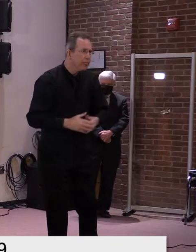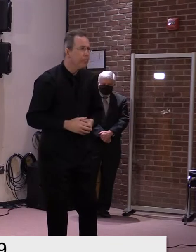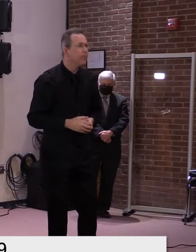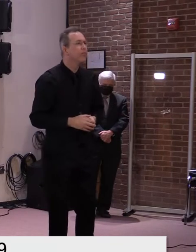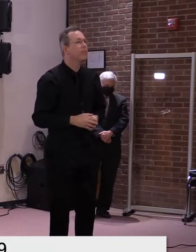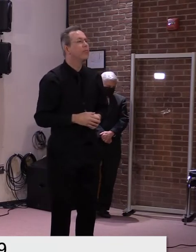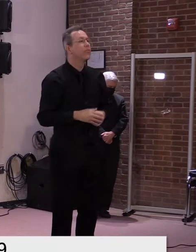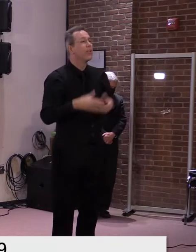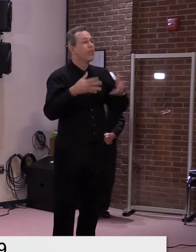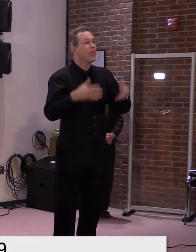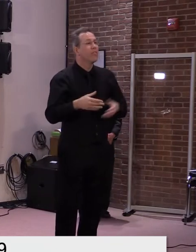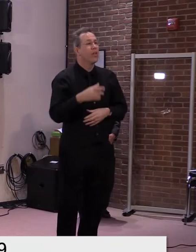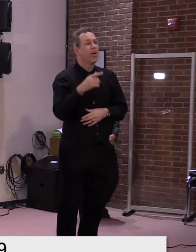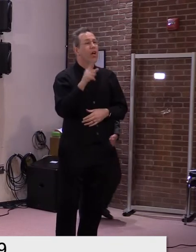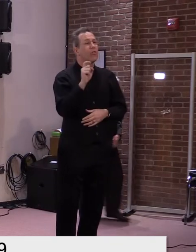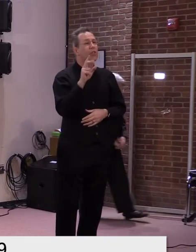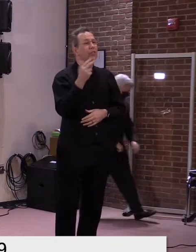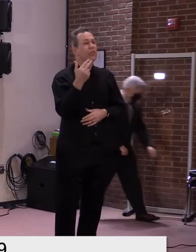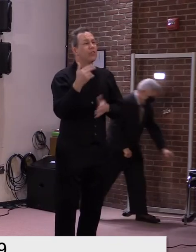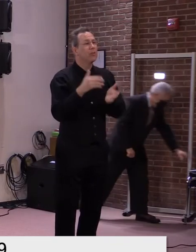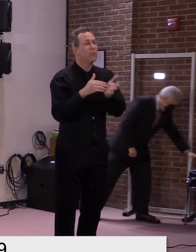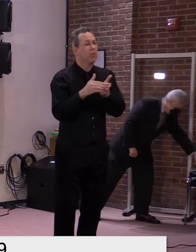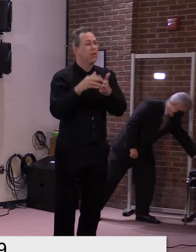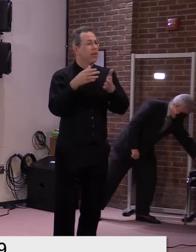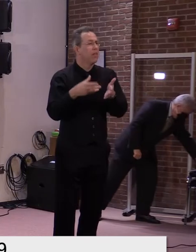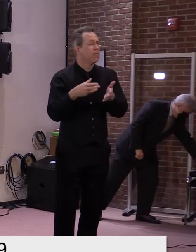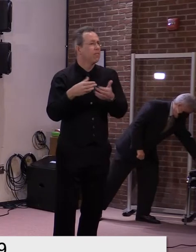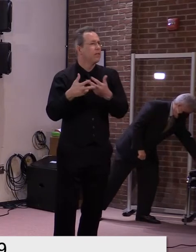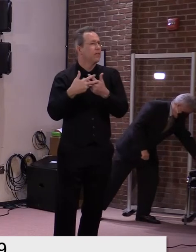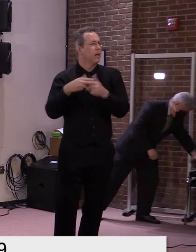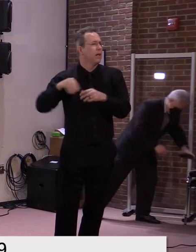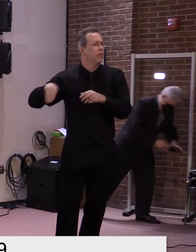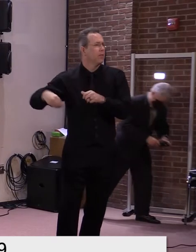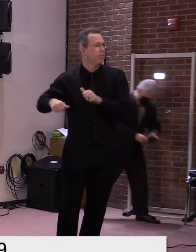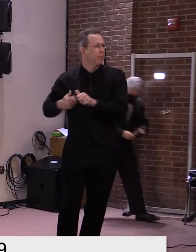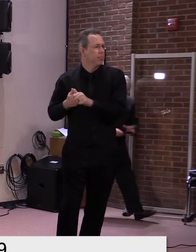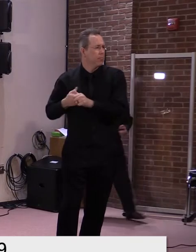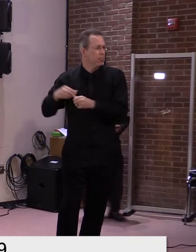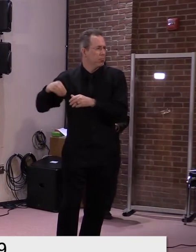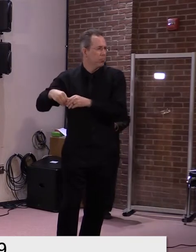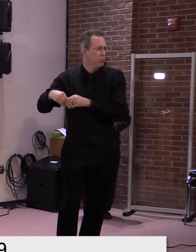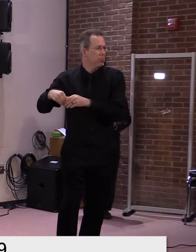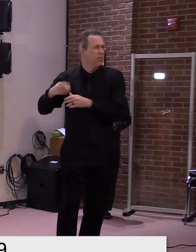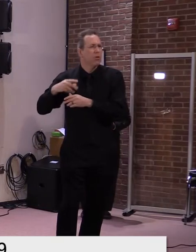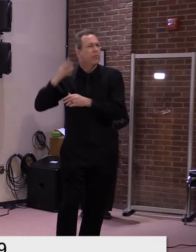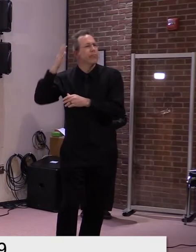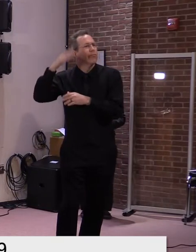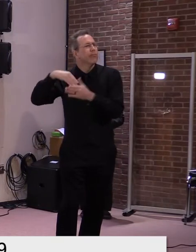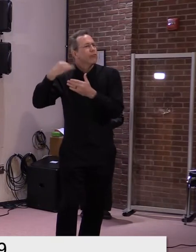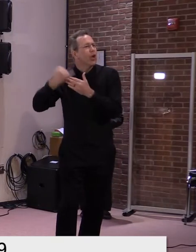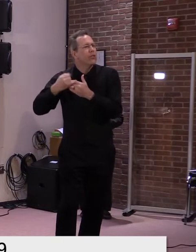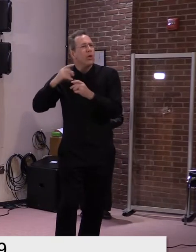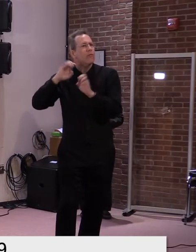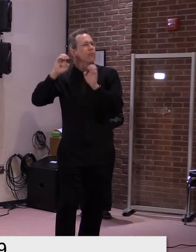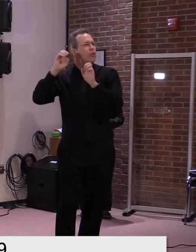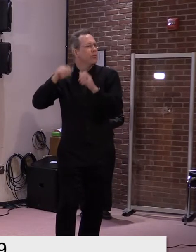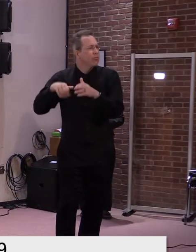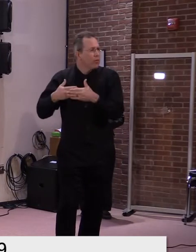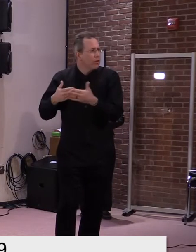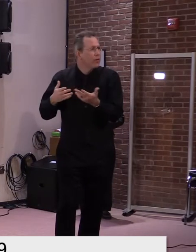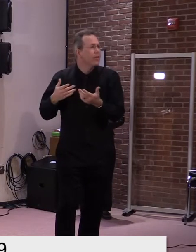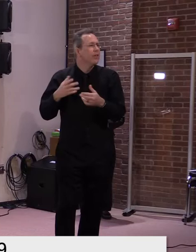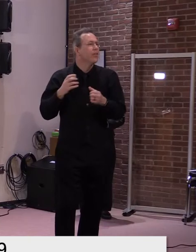been set aside for critical capital projects. The state will have to apply for this money, and there is no guidance